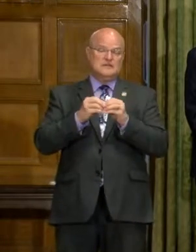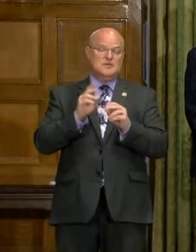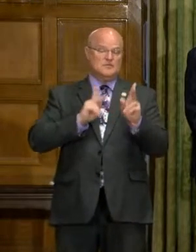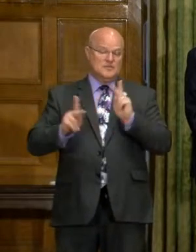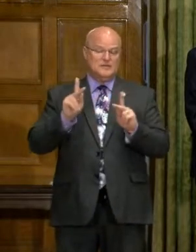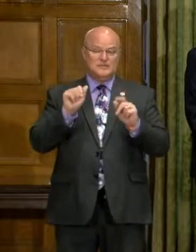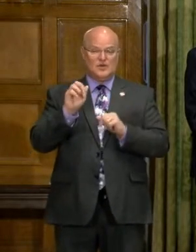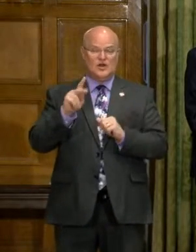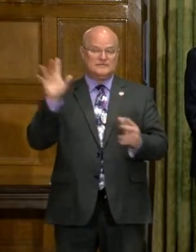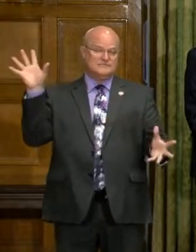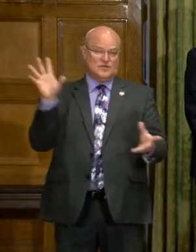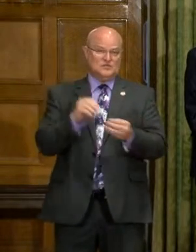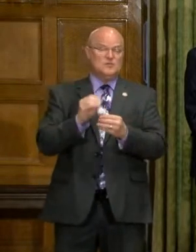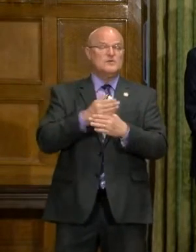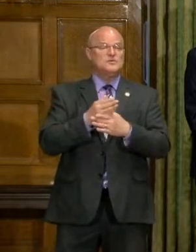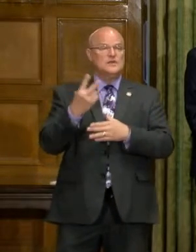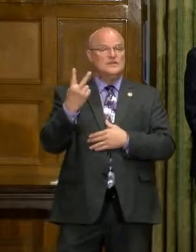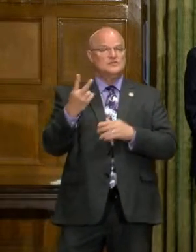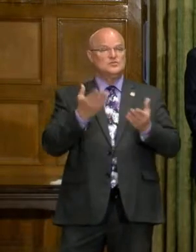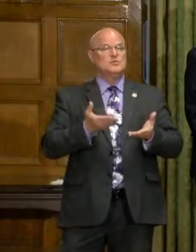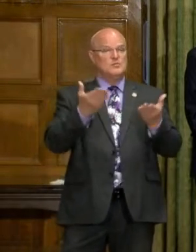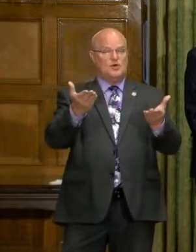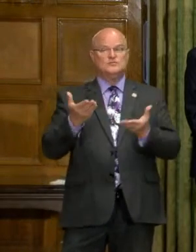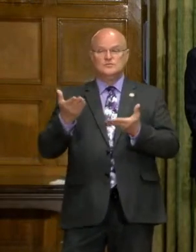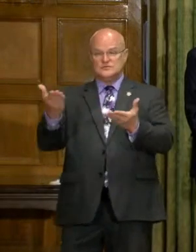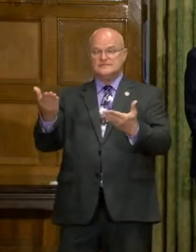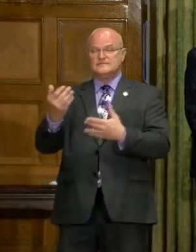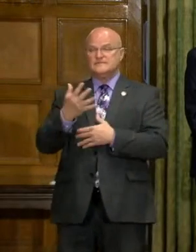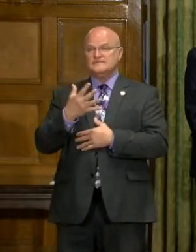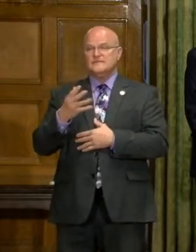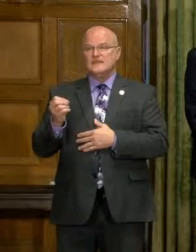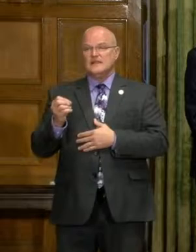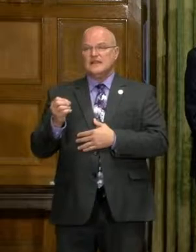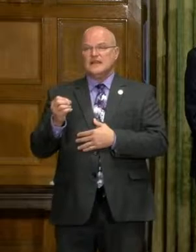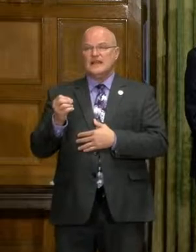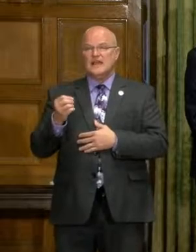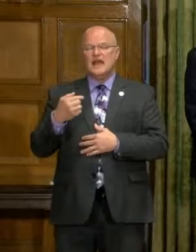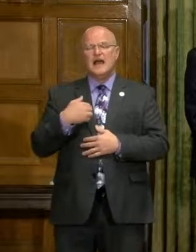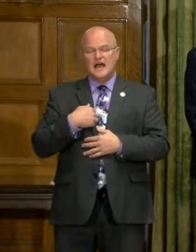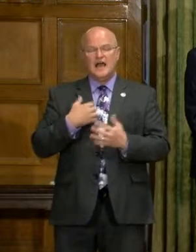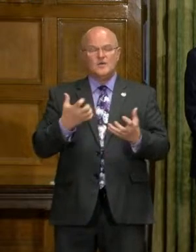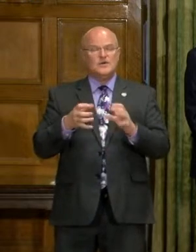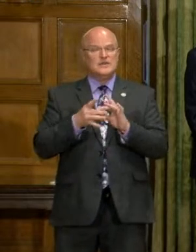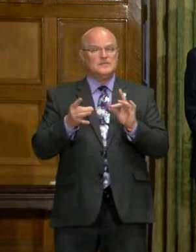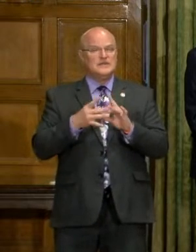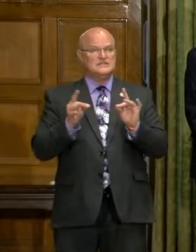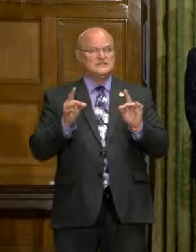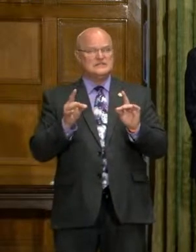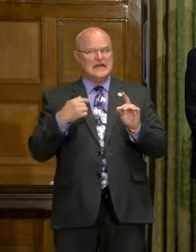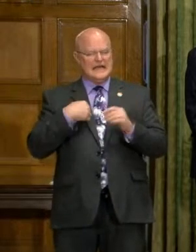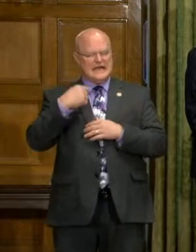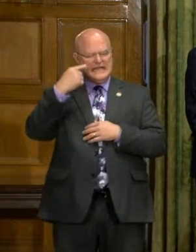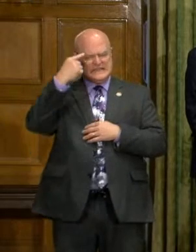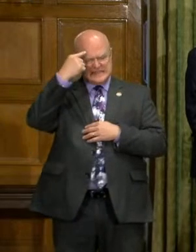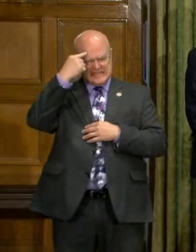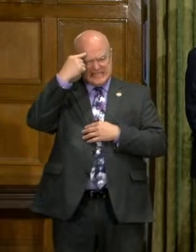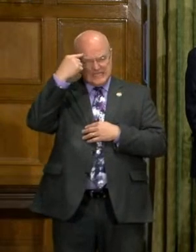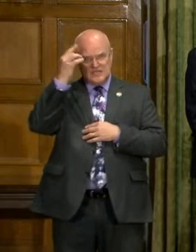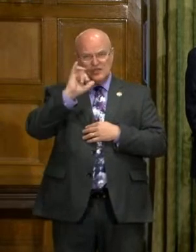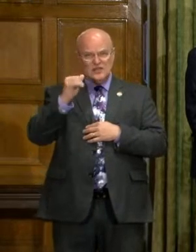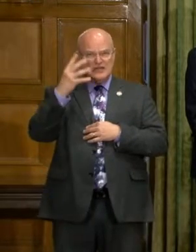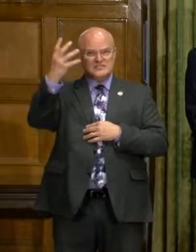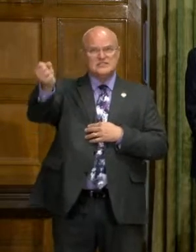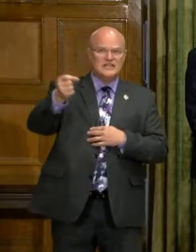of Arkansans all total between the two proposals. And I did want to mention, although I think it looks like she